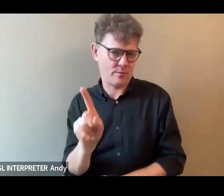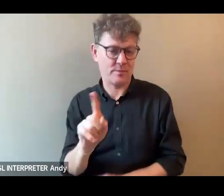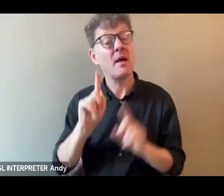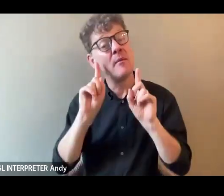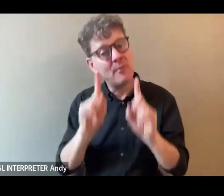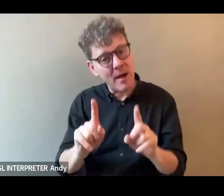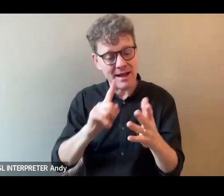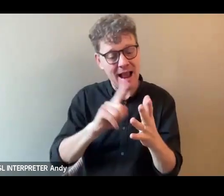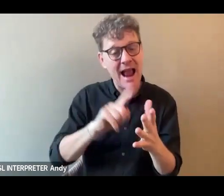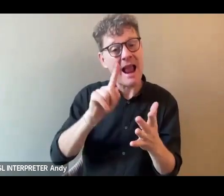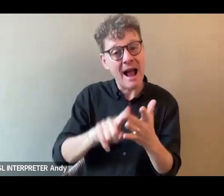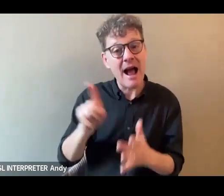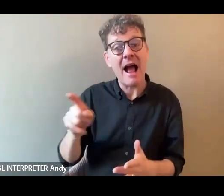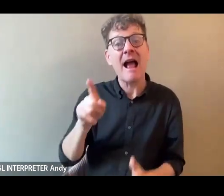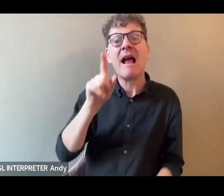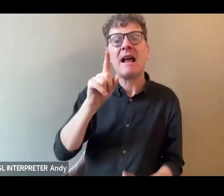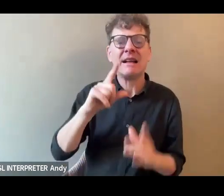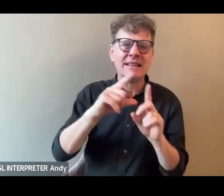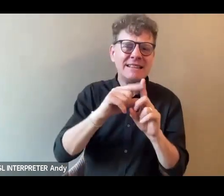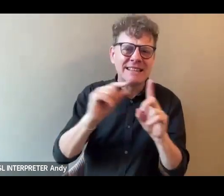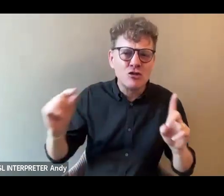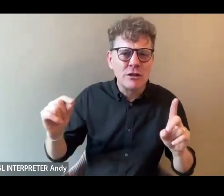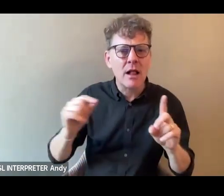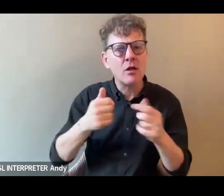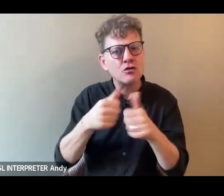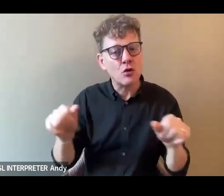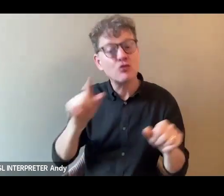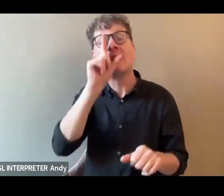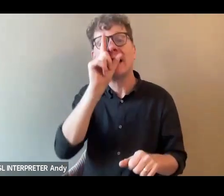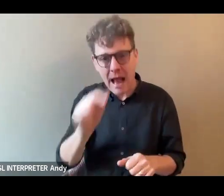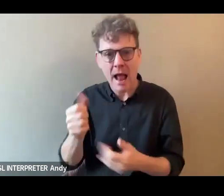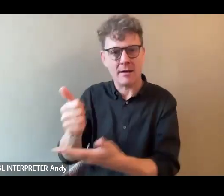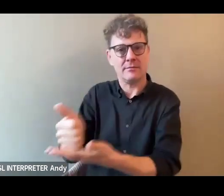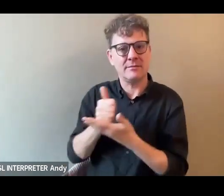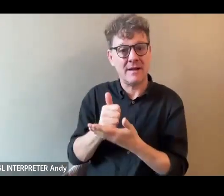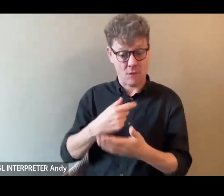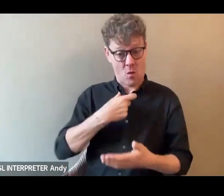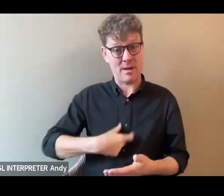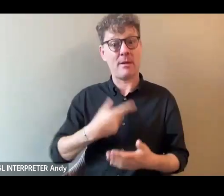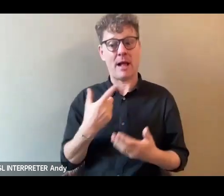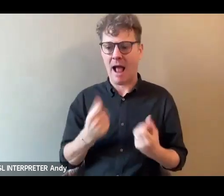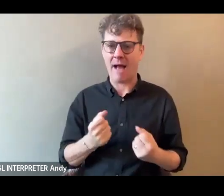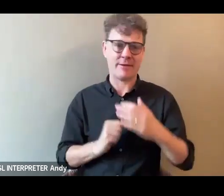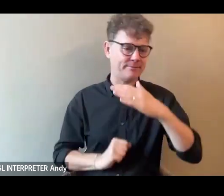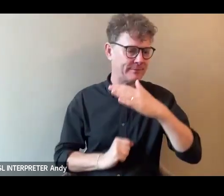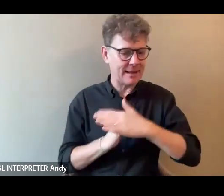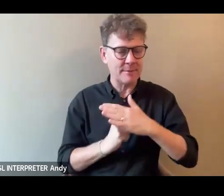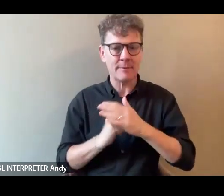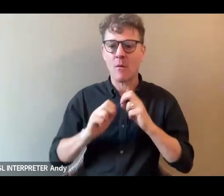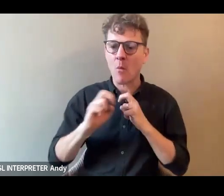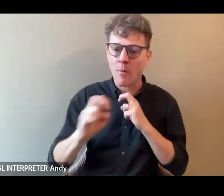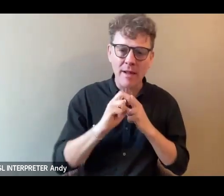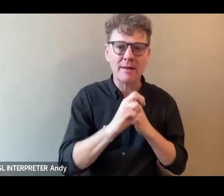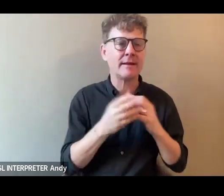things that artificial intelligence and digital solutions can enable for colleagues who have restrictions in terms of mobility or access